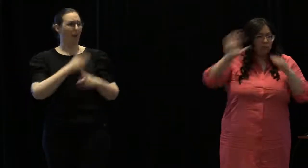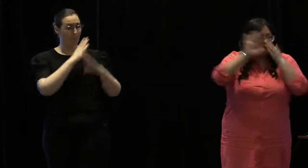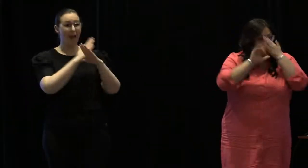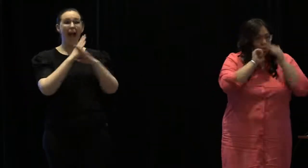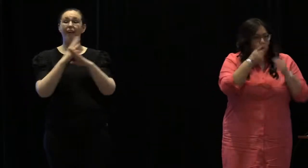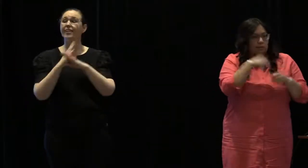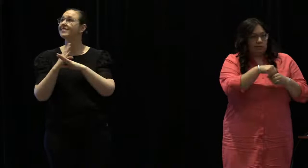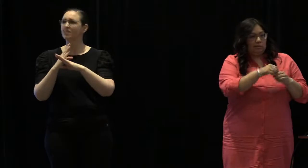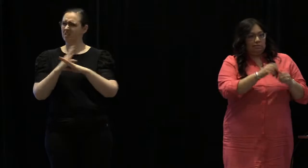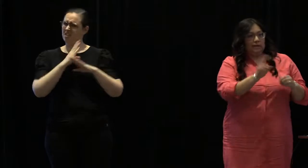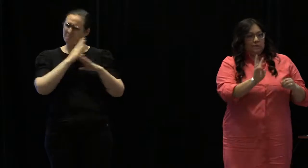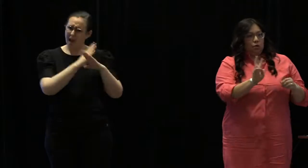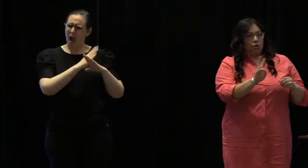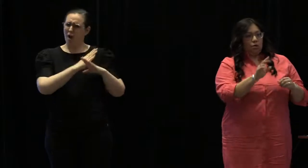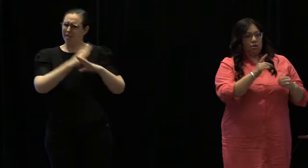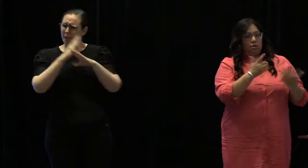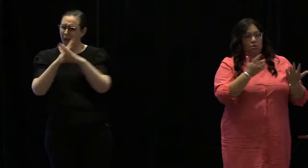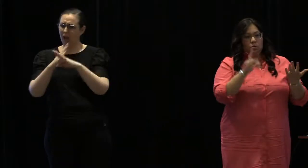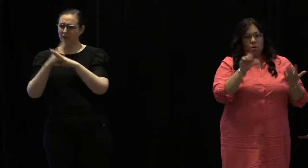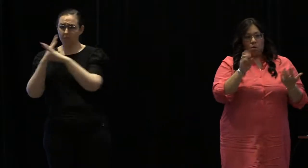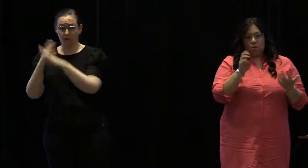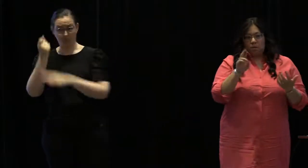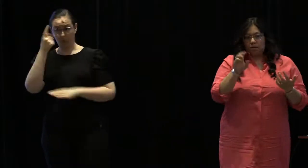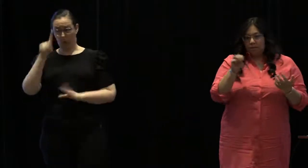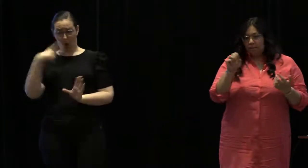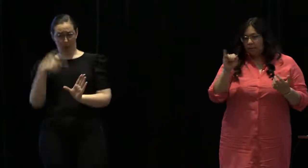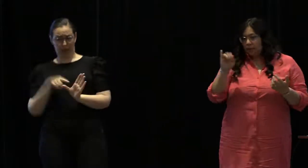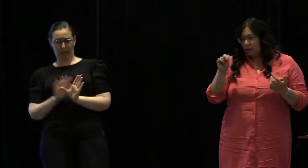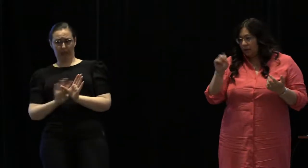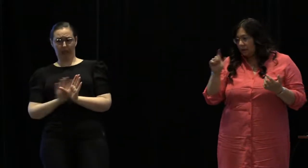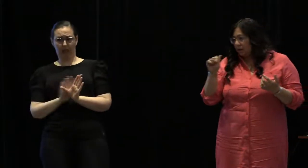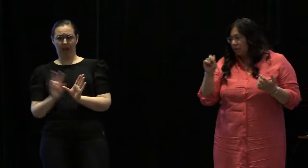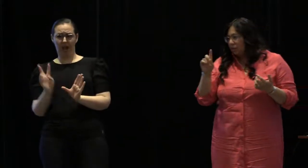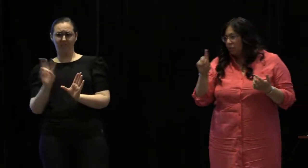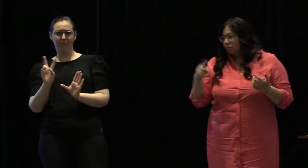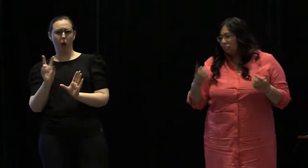with barriers, especially if they are also deaf.